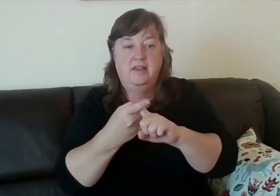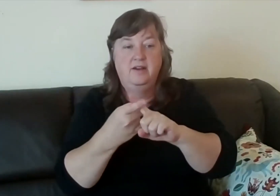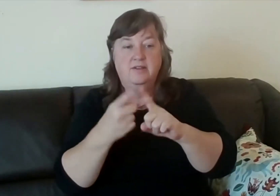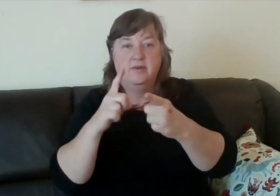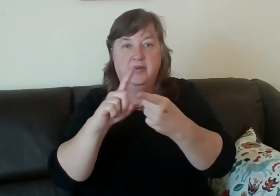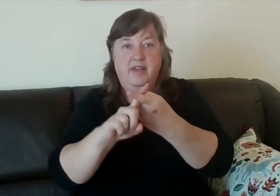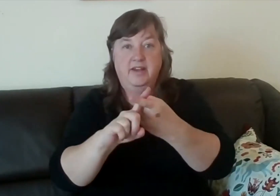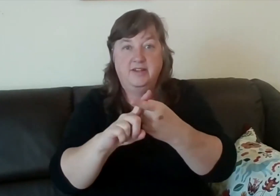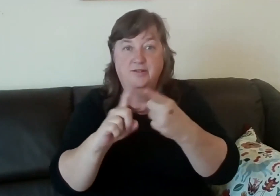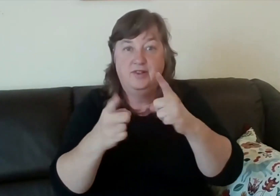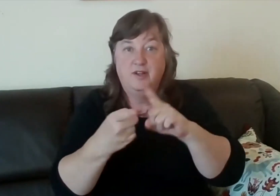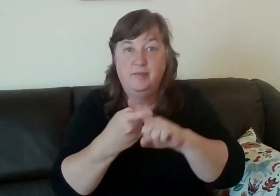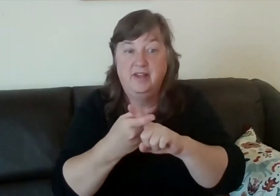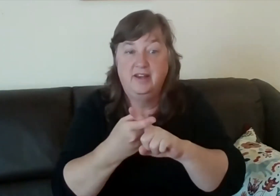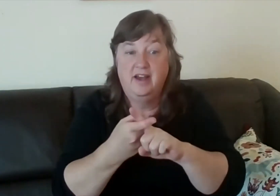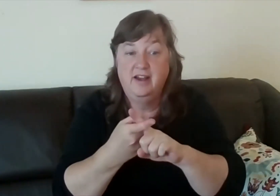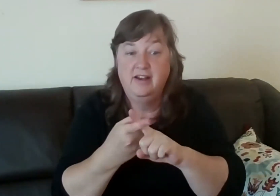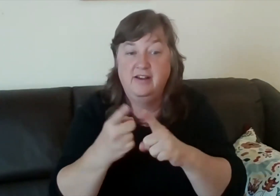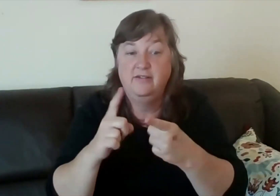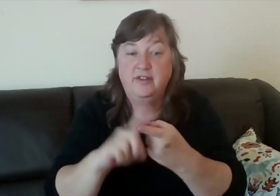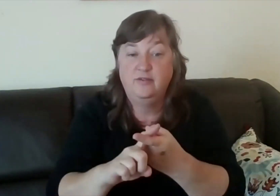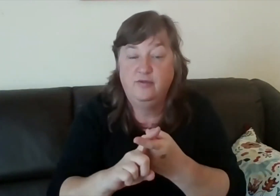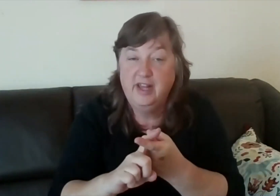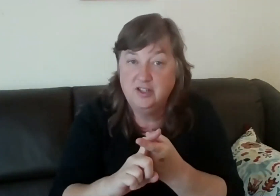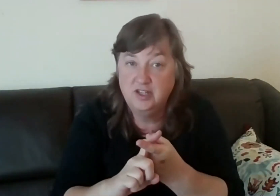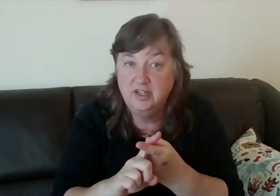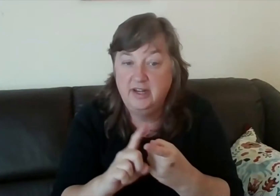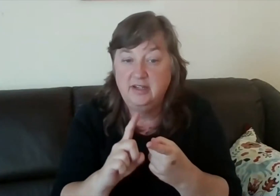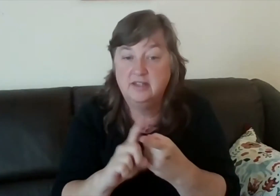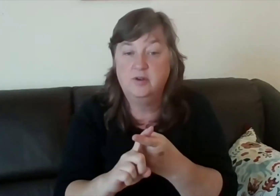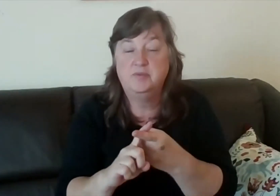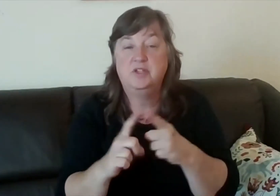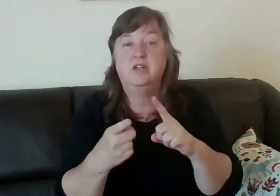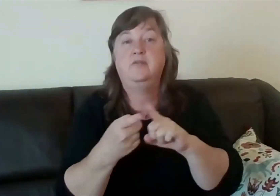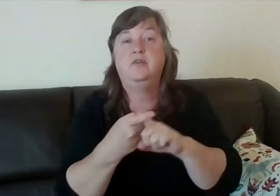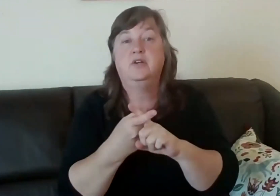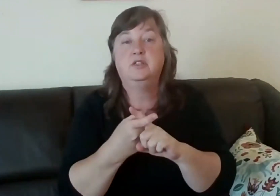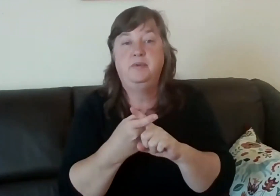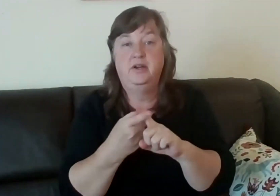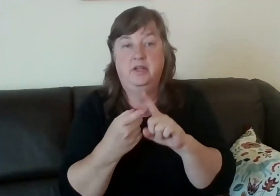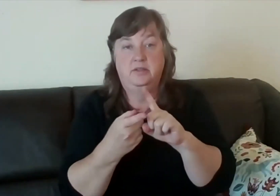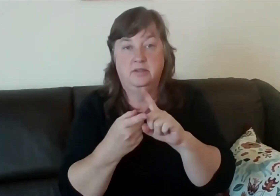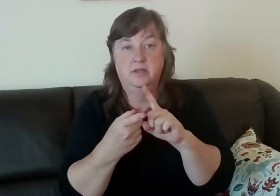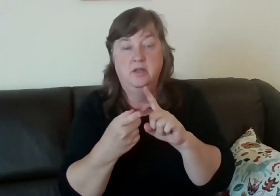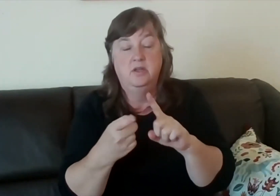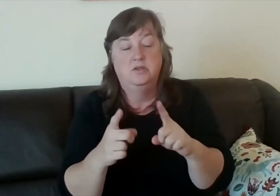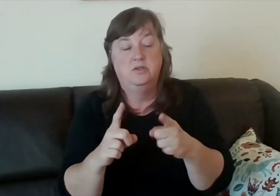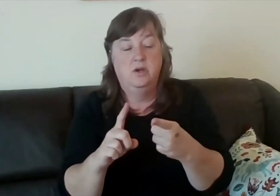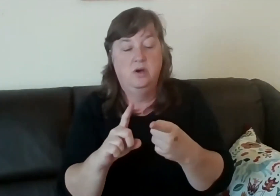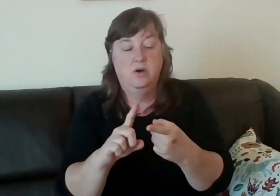Here's where we get into a little bit of inflection and description of your experience.